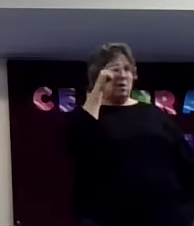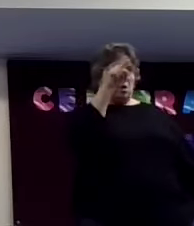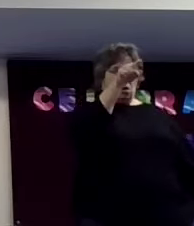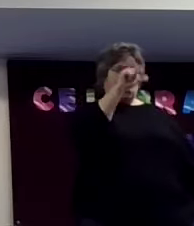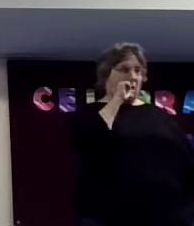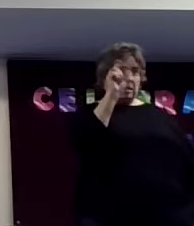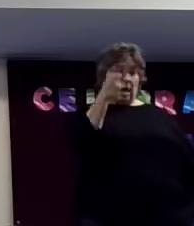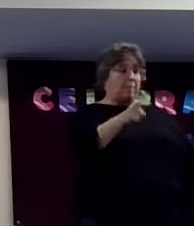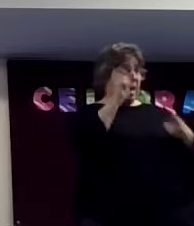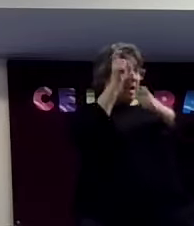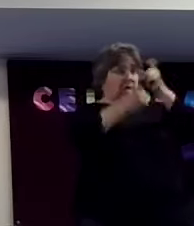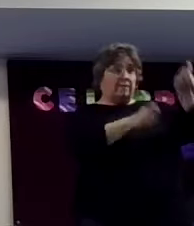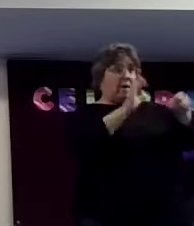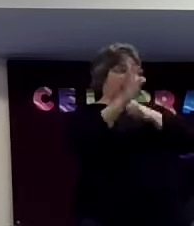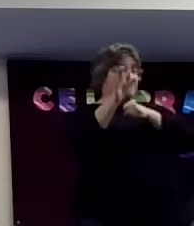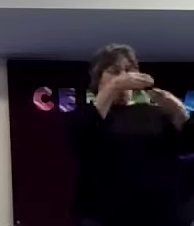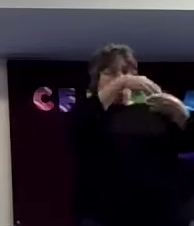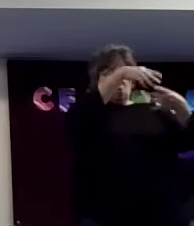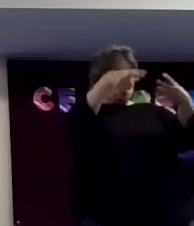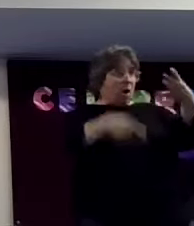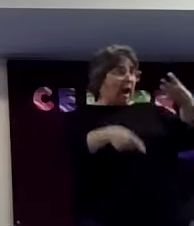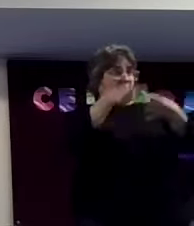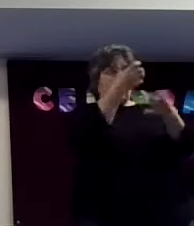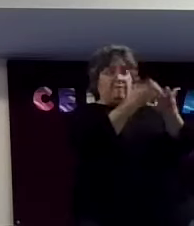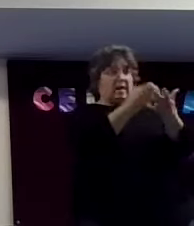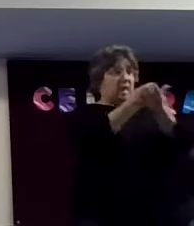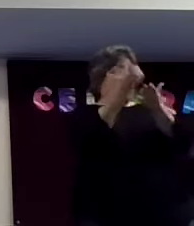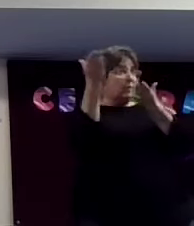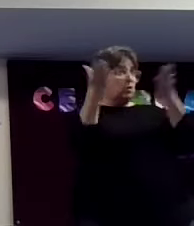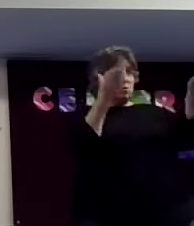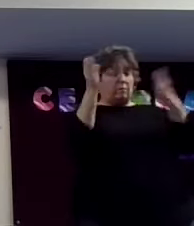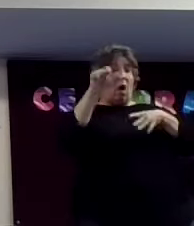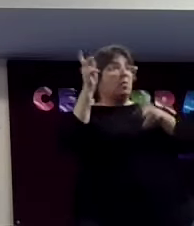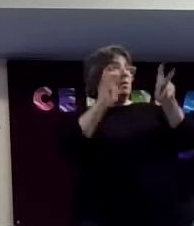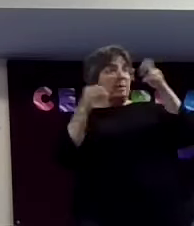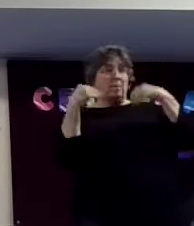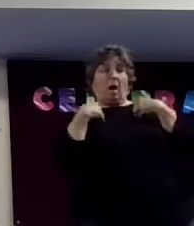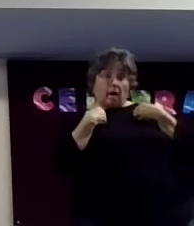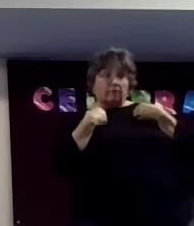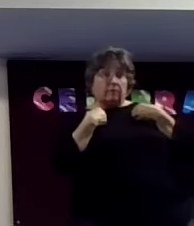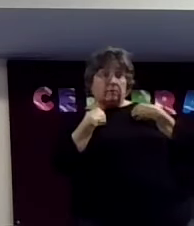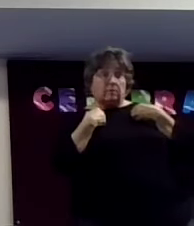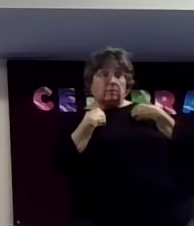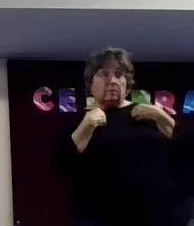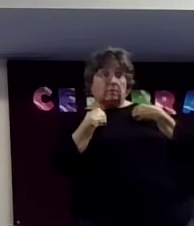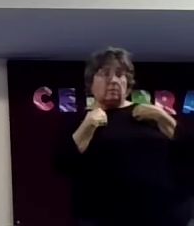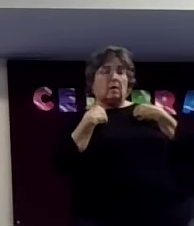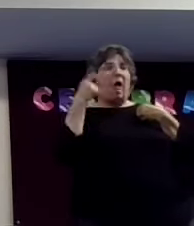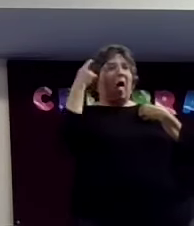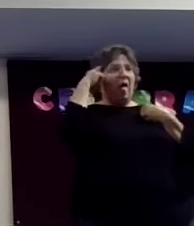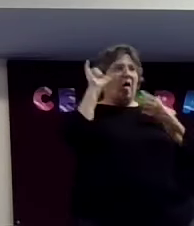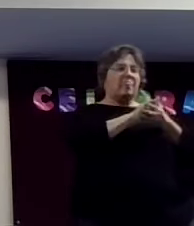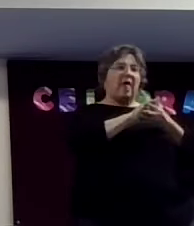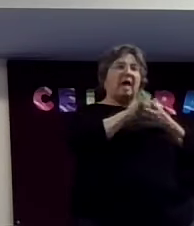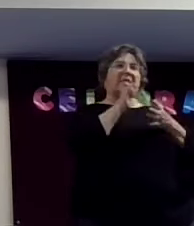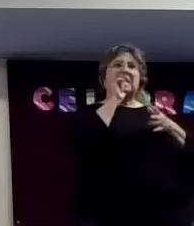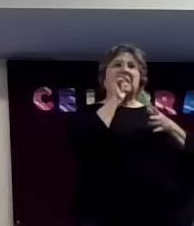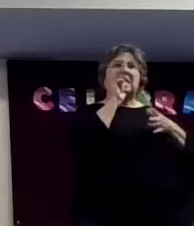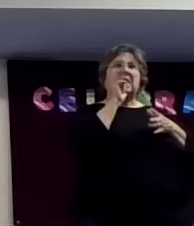are not being given the full range of economic services that other people are. And I think that is a